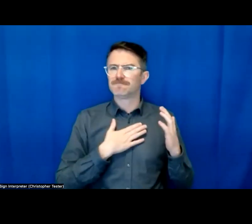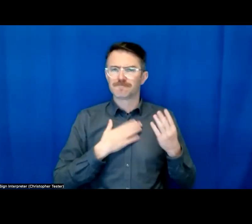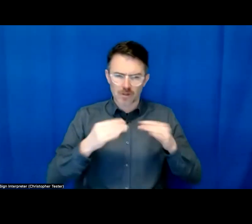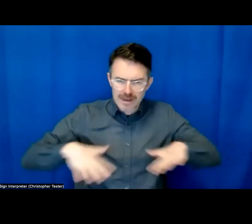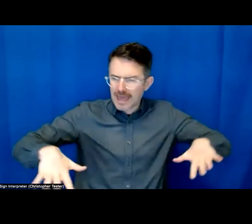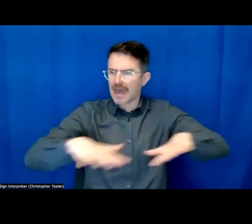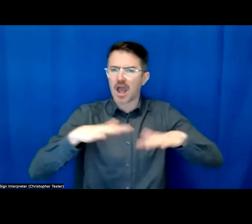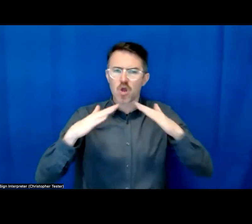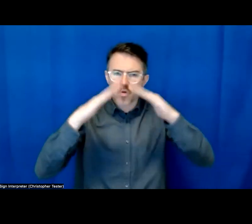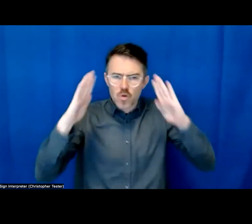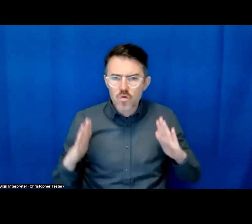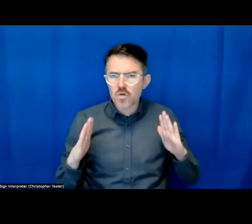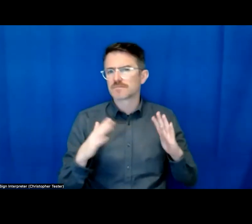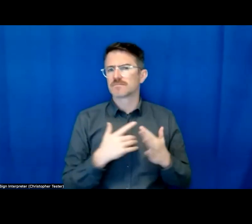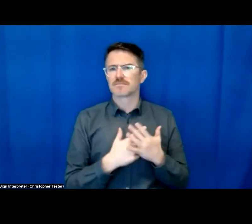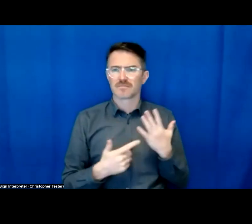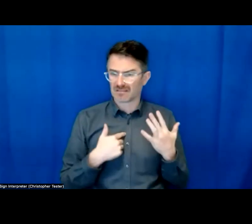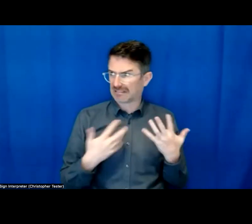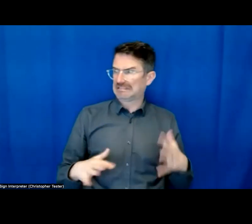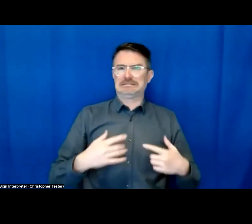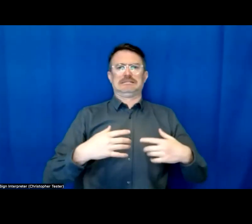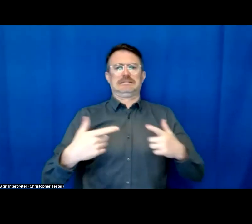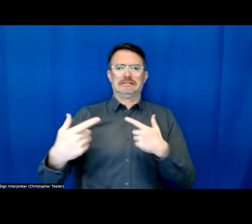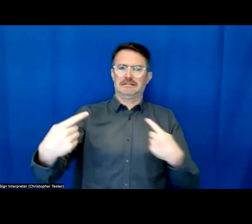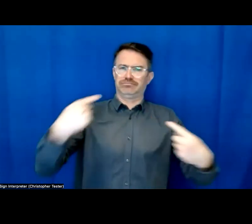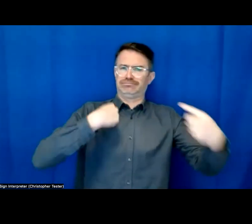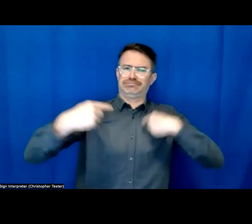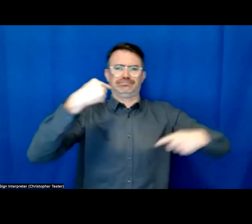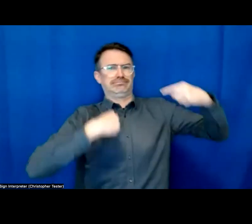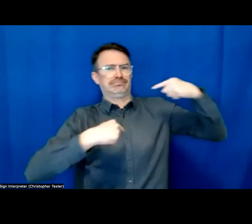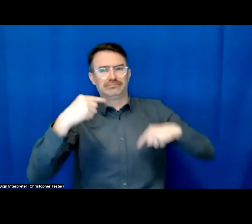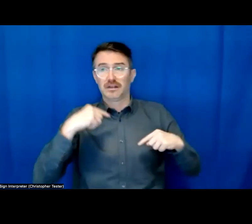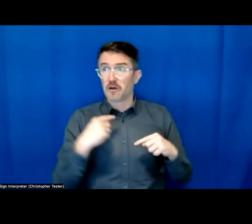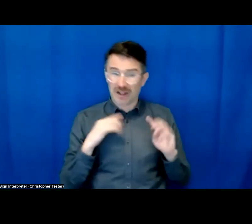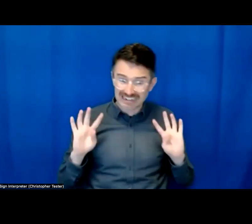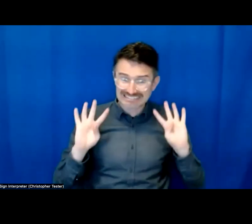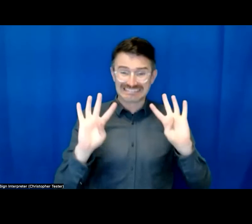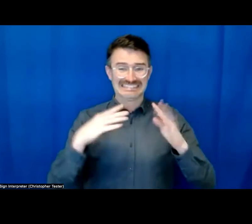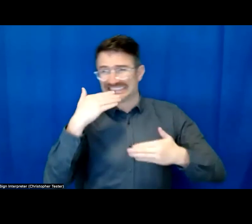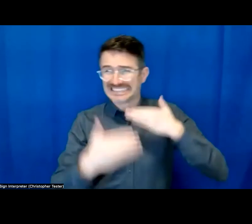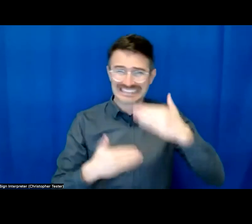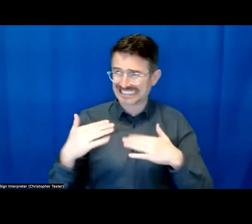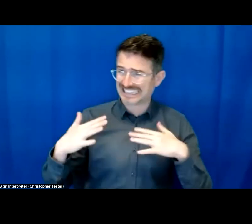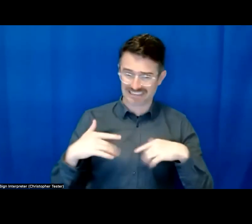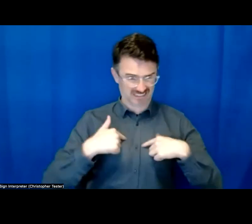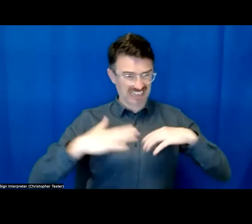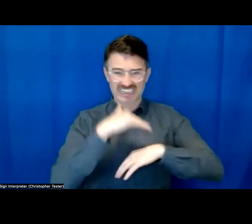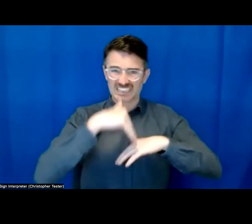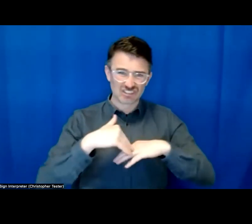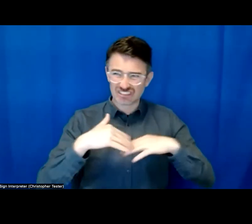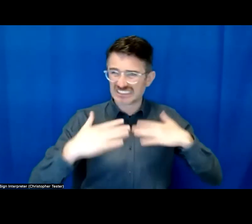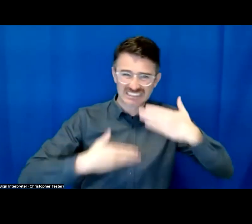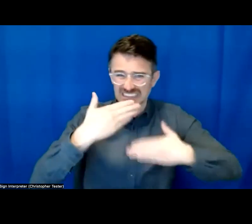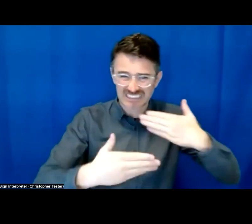community people, as a people with disability and as indigenous people with disabilities, we are not aware about all these impacts